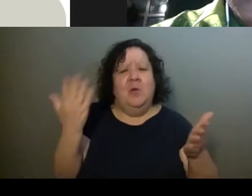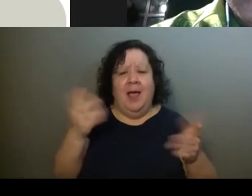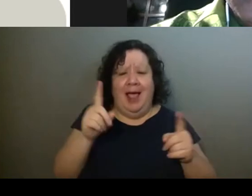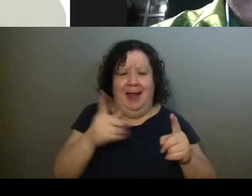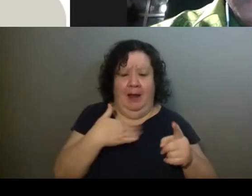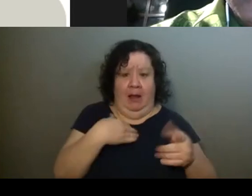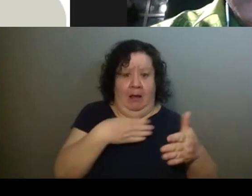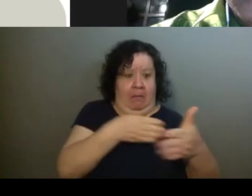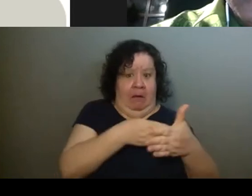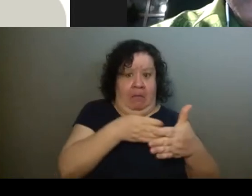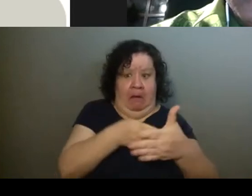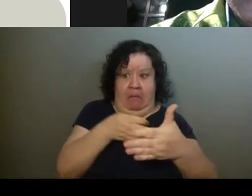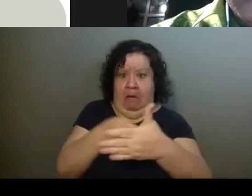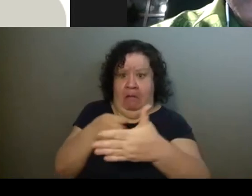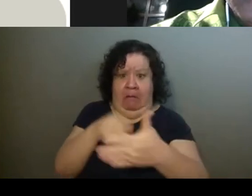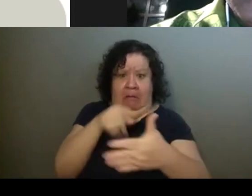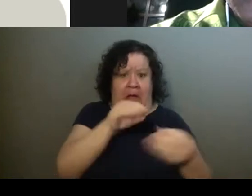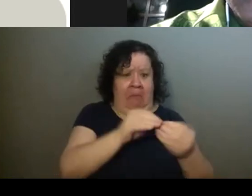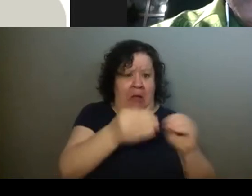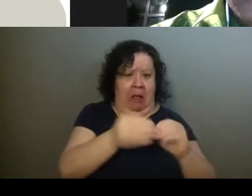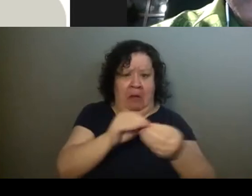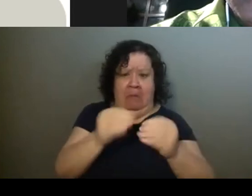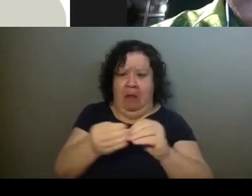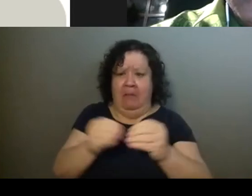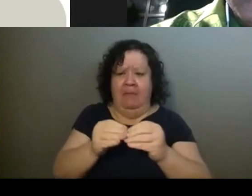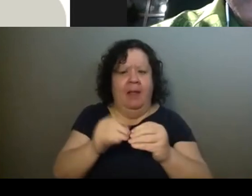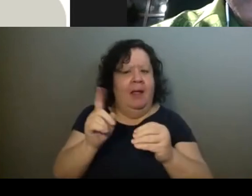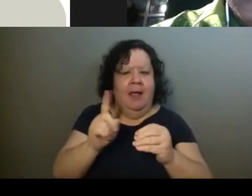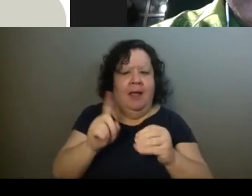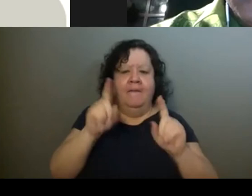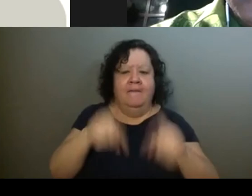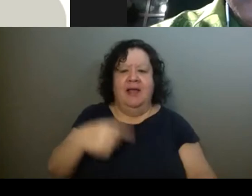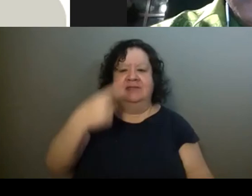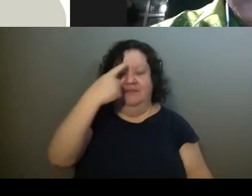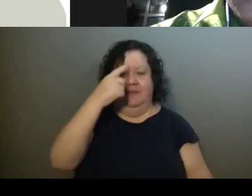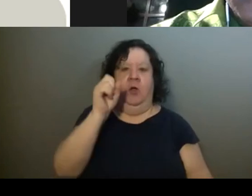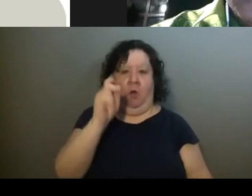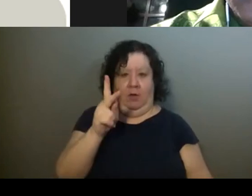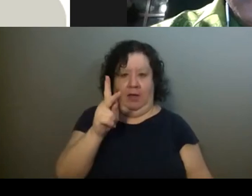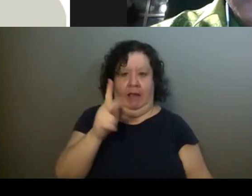formulating the strategies. Then for strategy, another thing